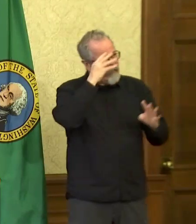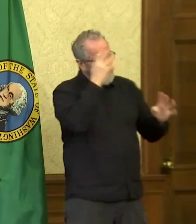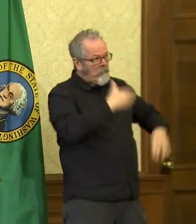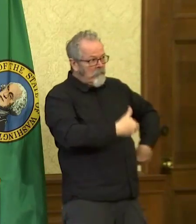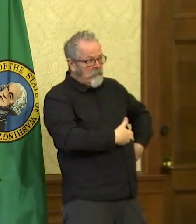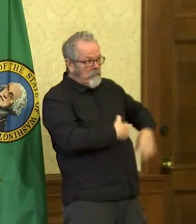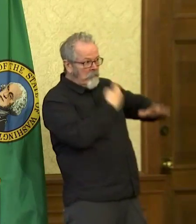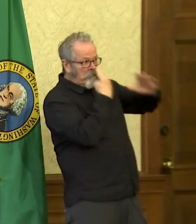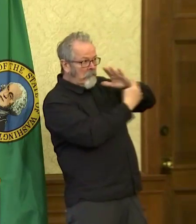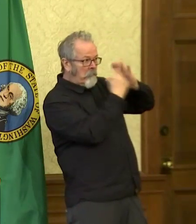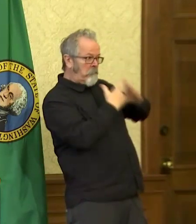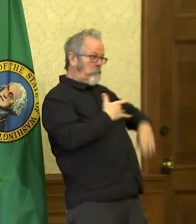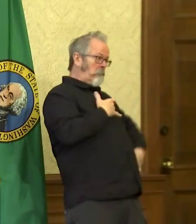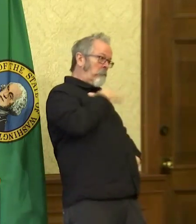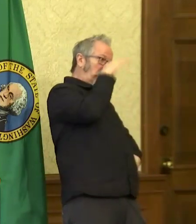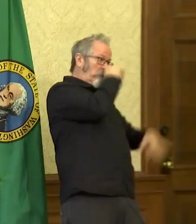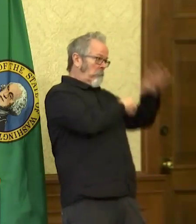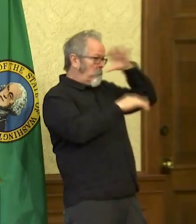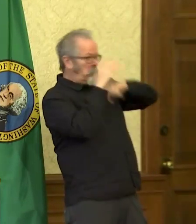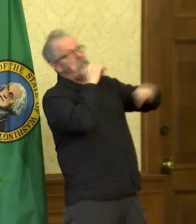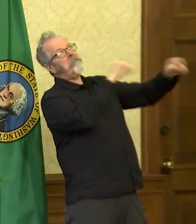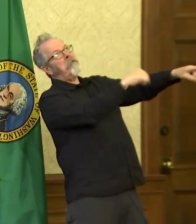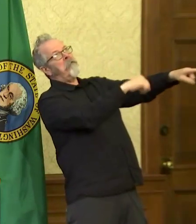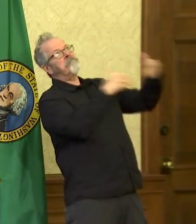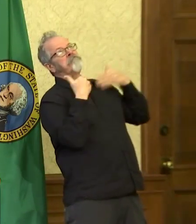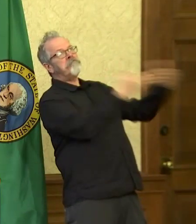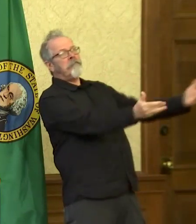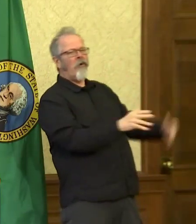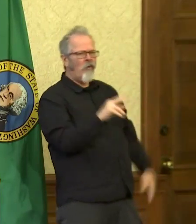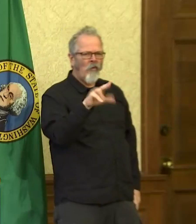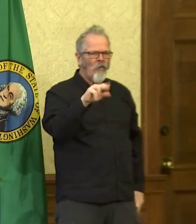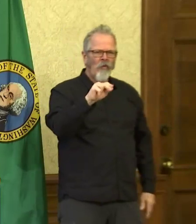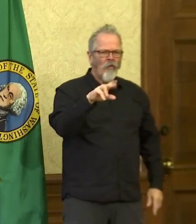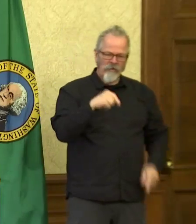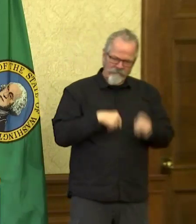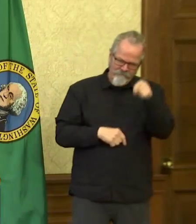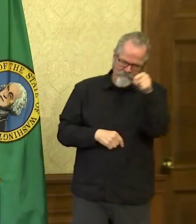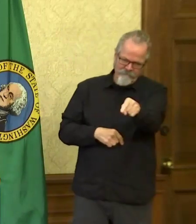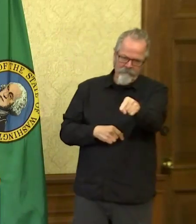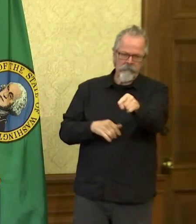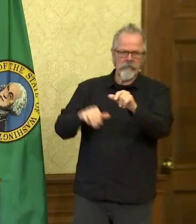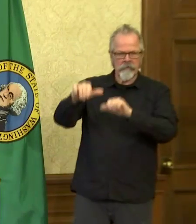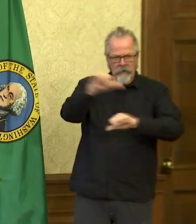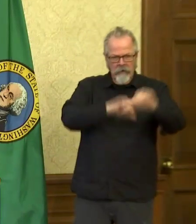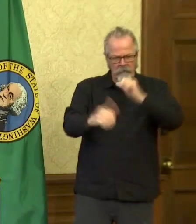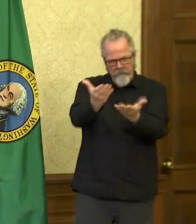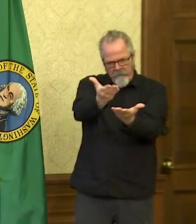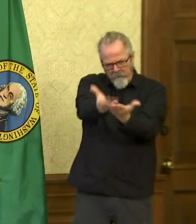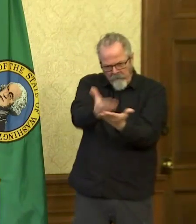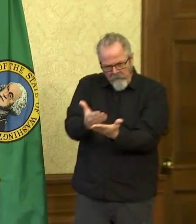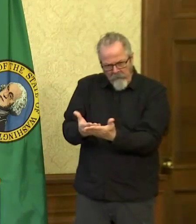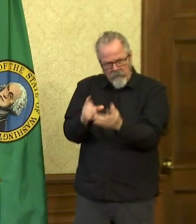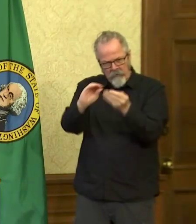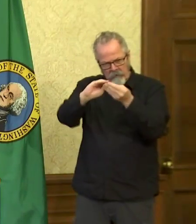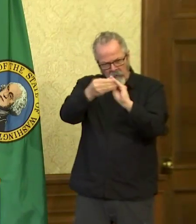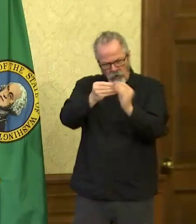economy certainly is not today. It would be way too dangerous, and all of our data shows that if